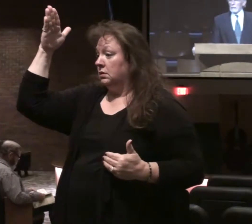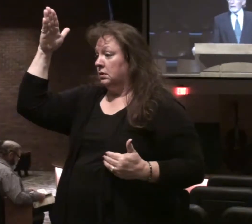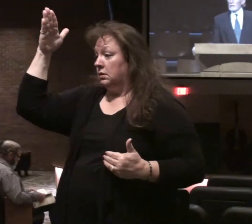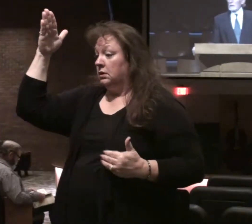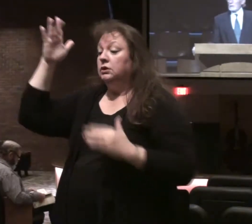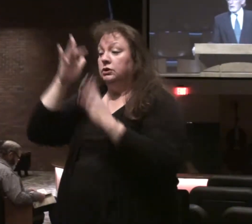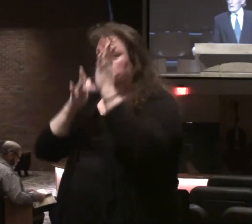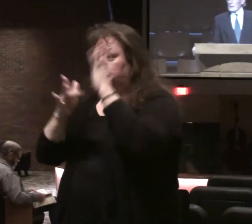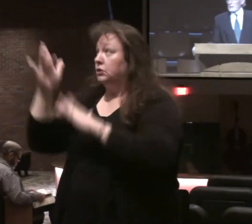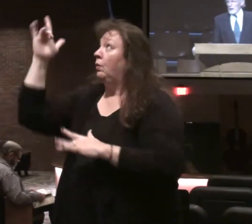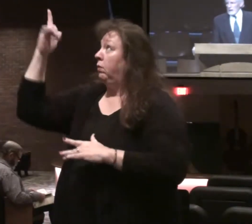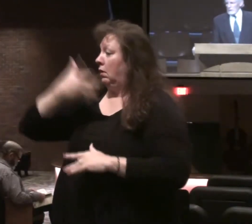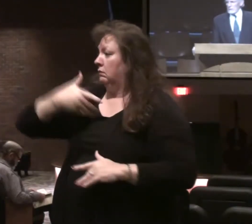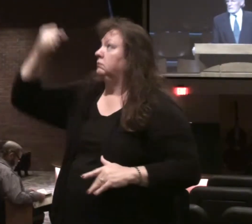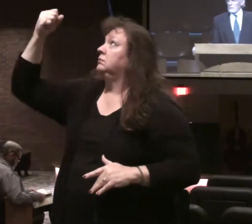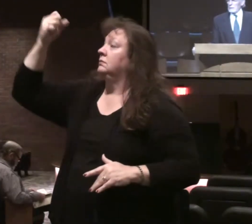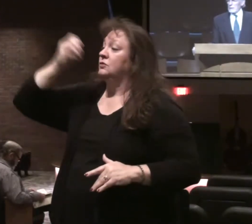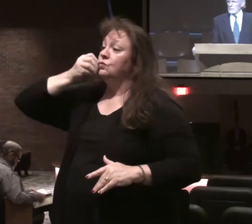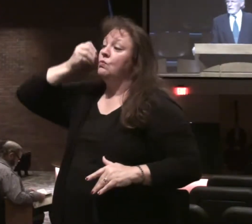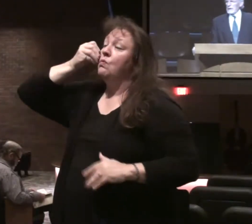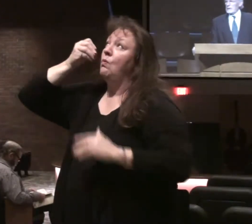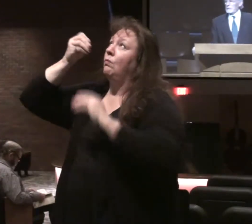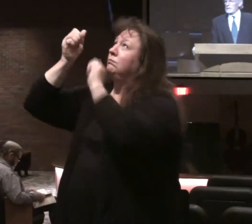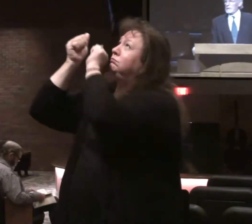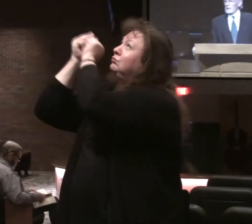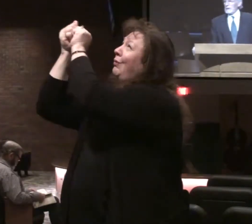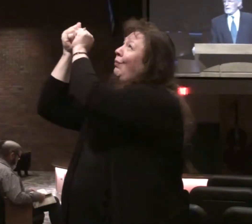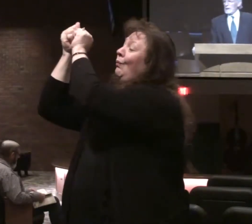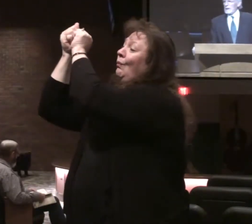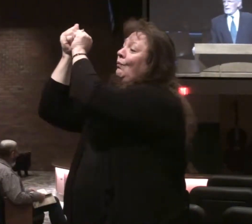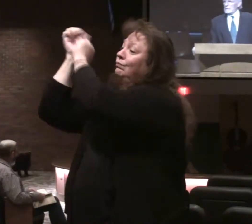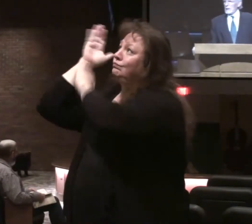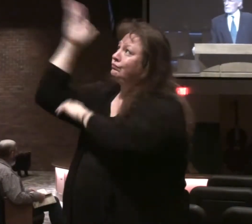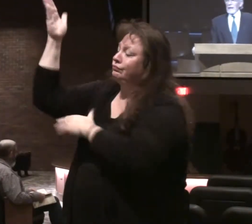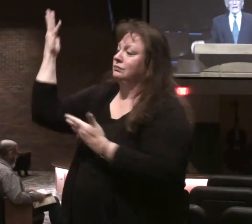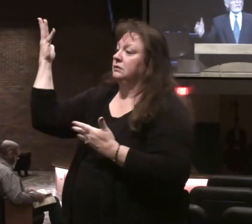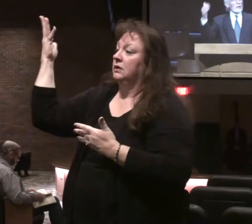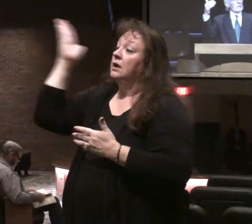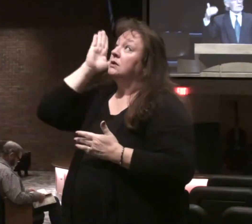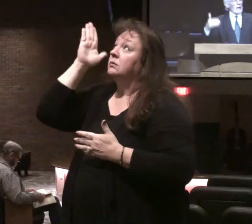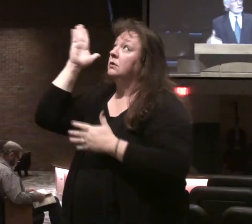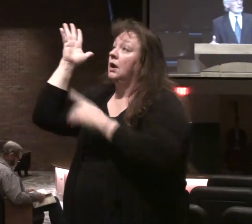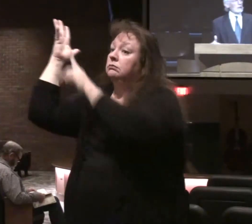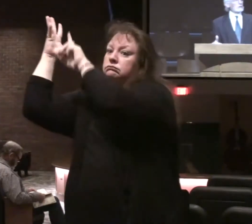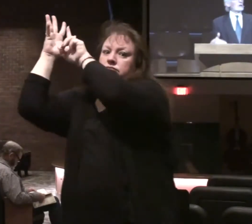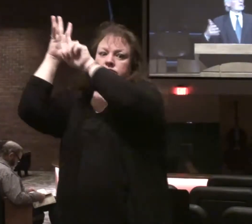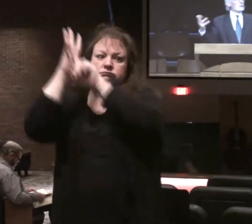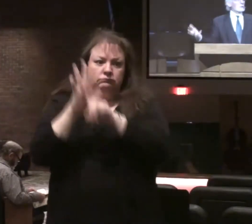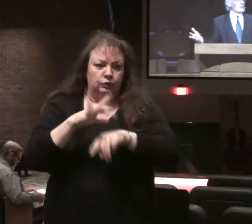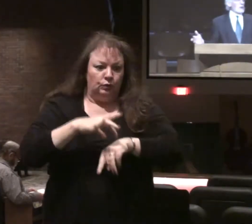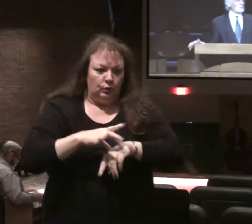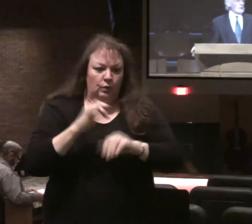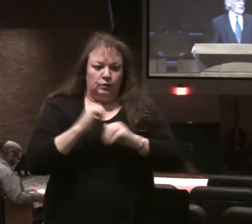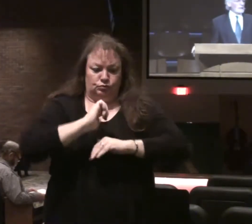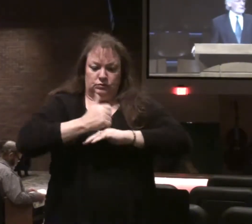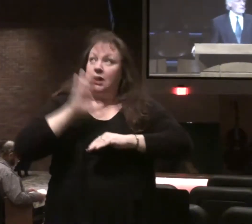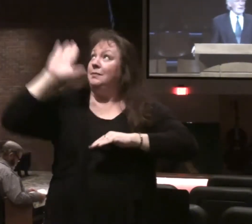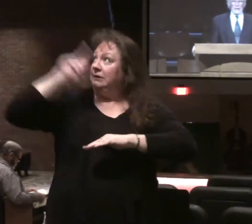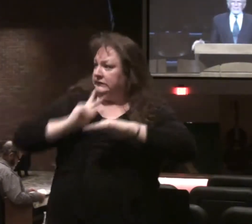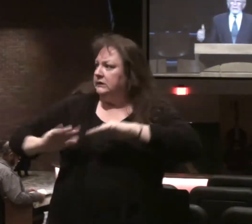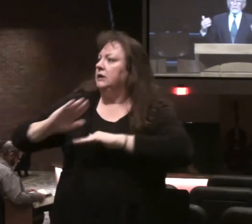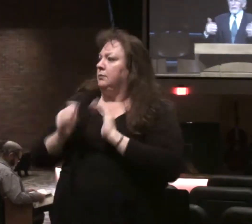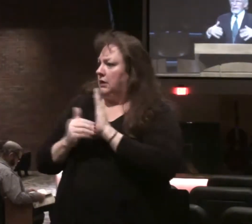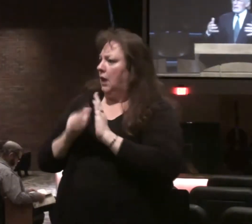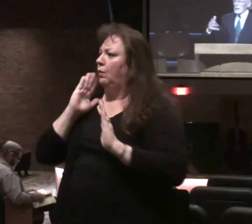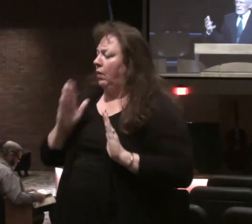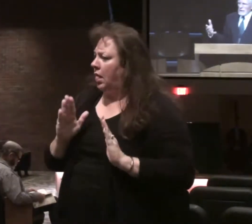Ultimately, Christ is coming to take us to be with himself. Then someday he's coming back to this earth to establish a kingdom.